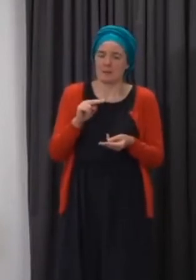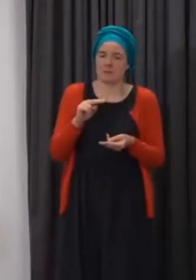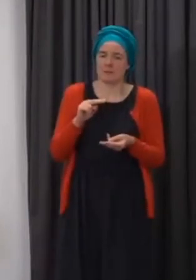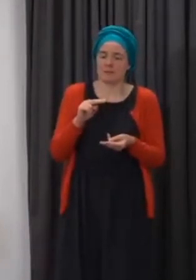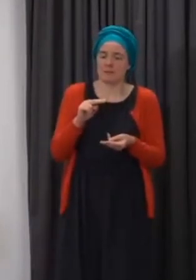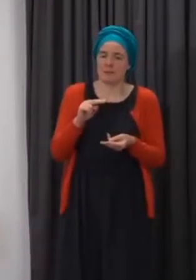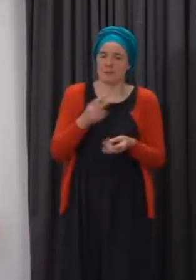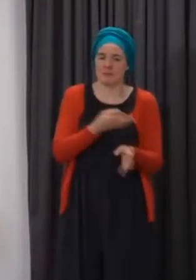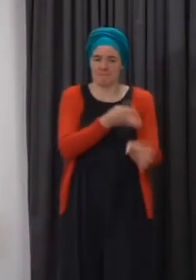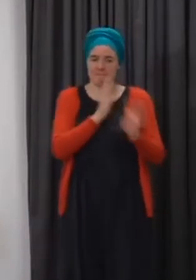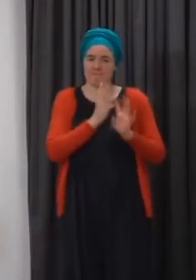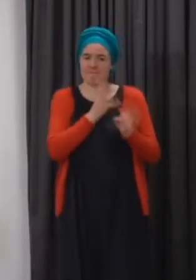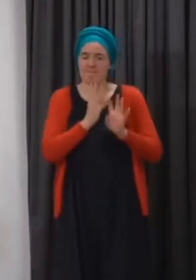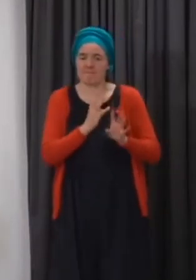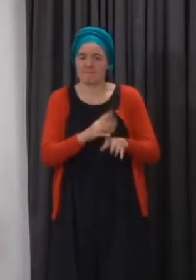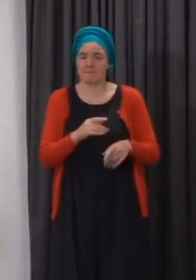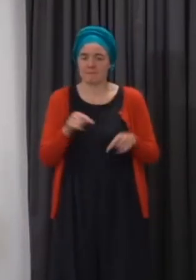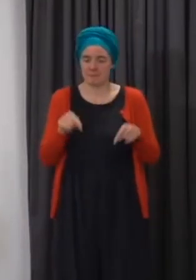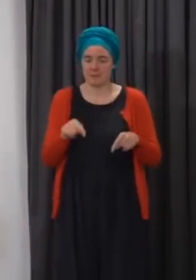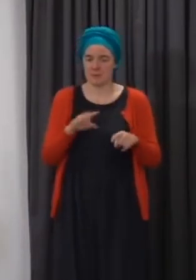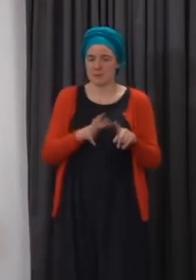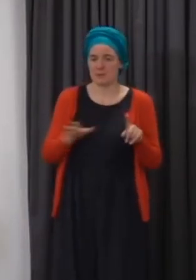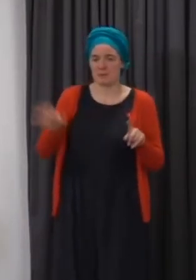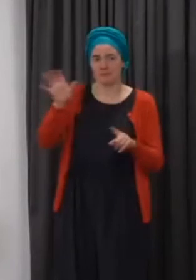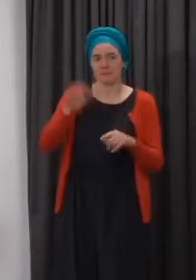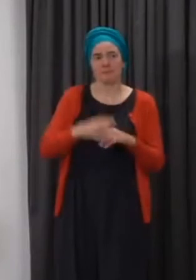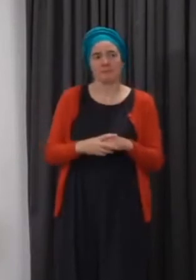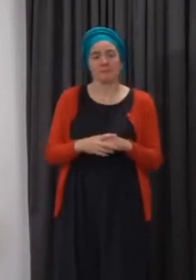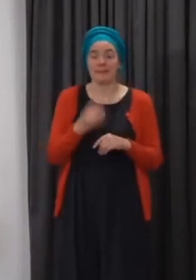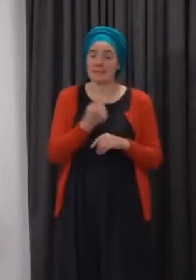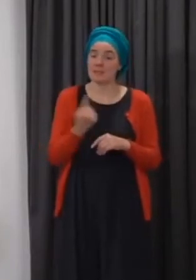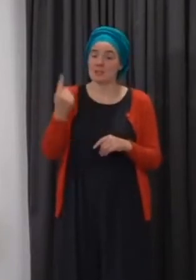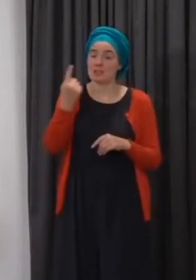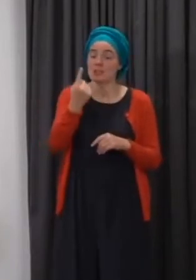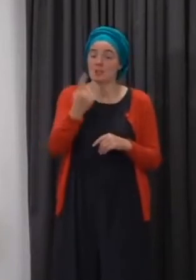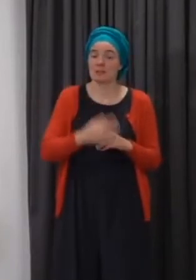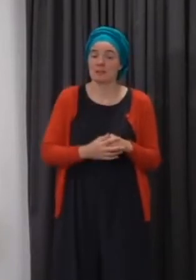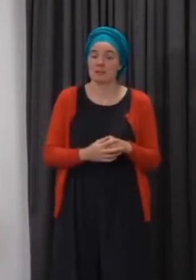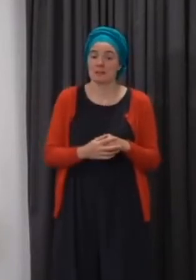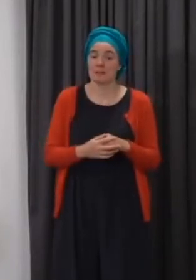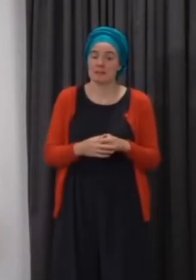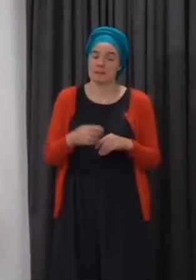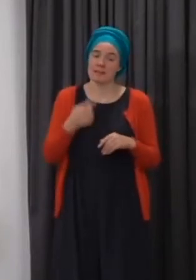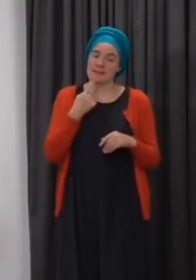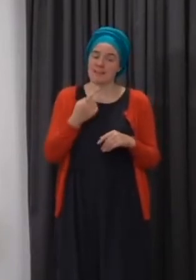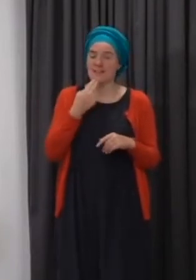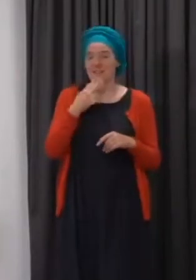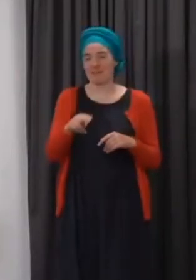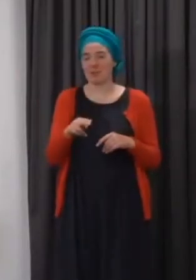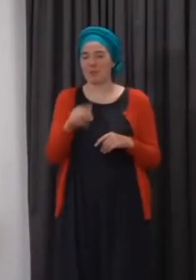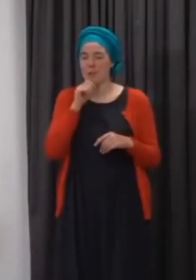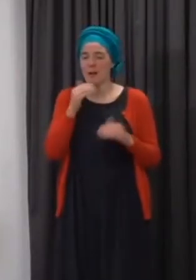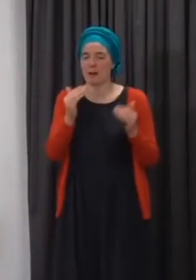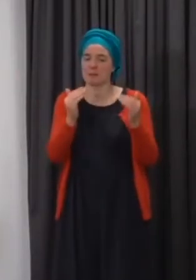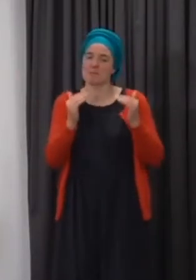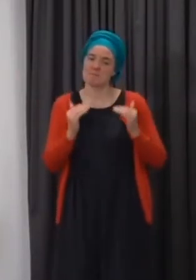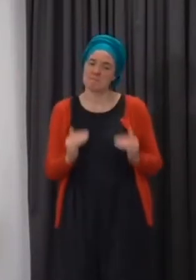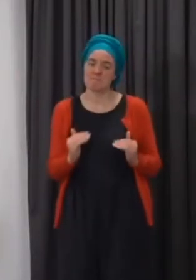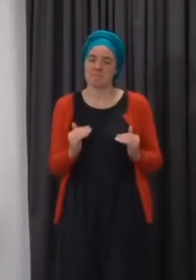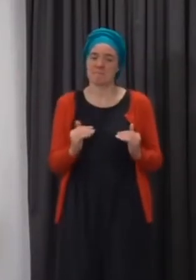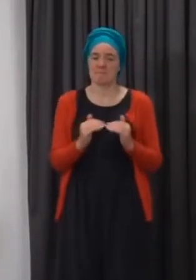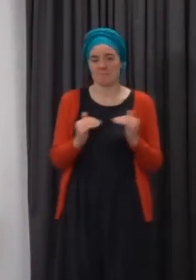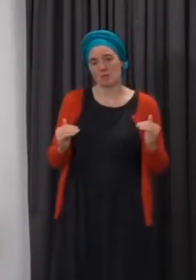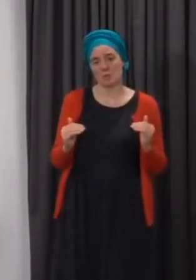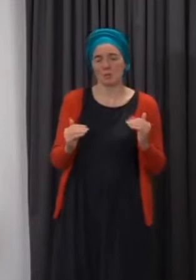the activity that's happening on those sites. All of those sites were reporting that they would expect to de-escalate by this afternoon, so they will expect to be at